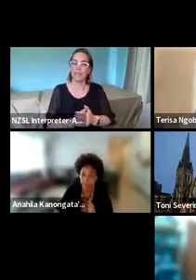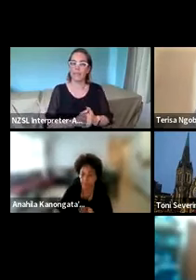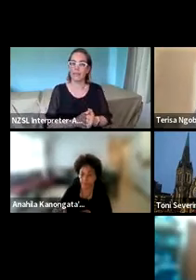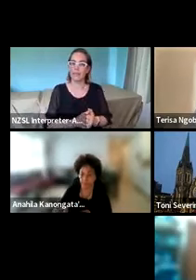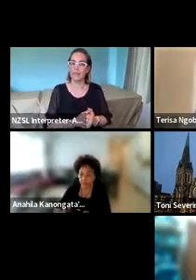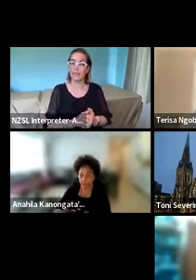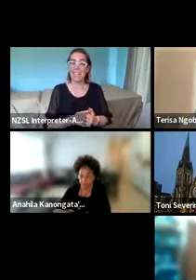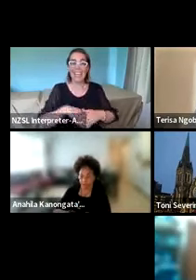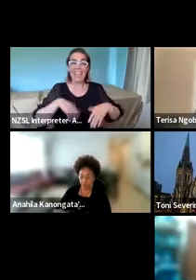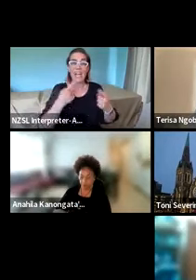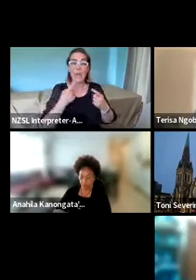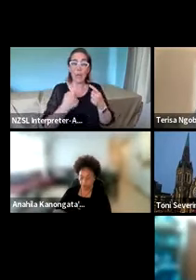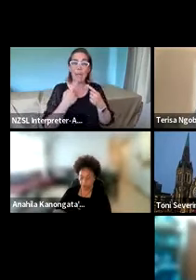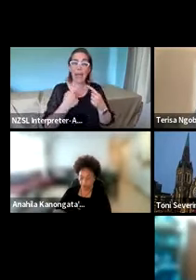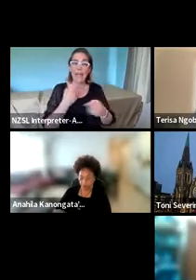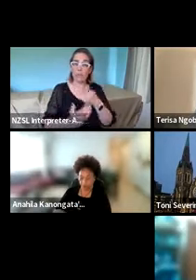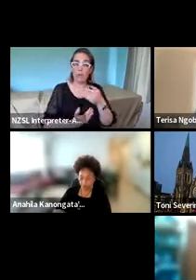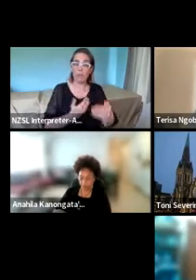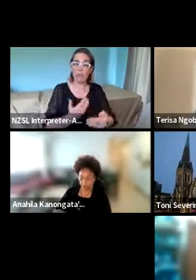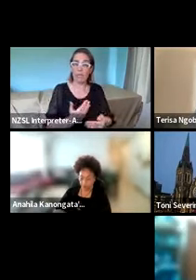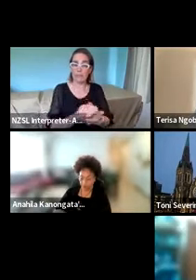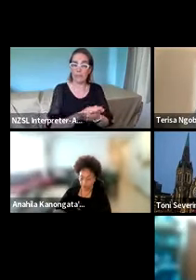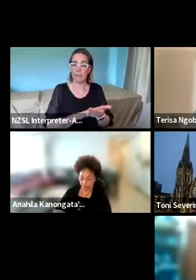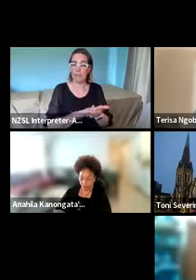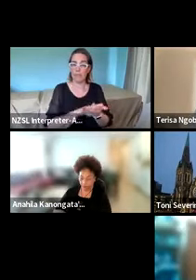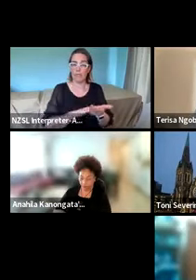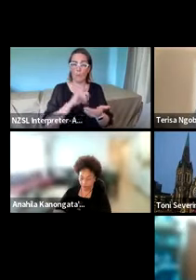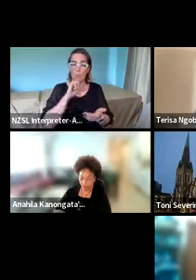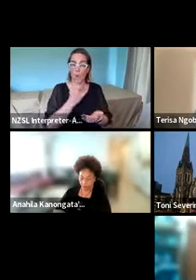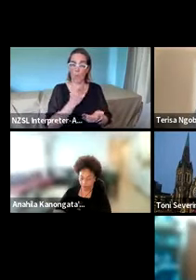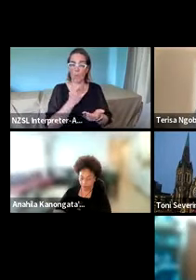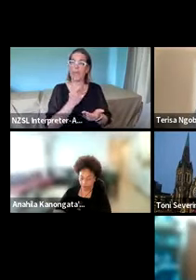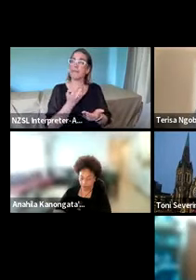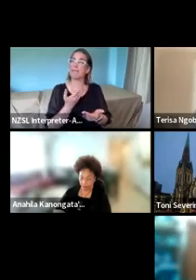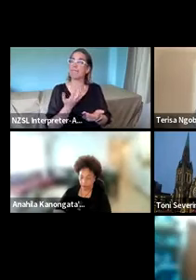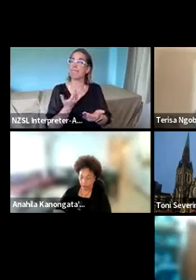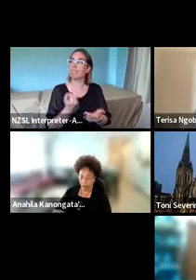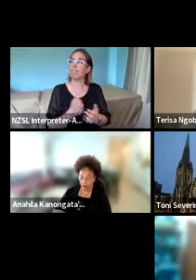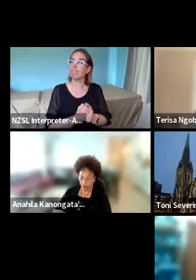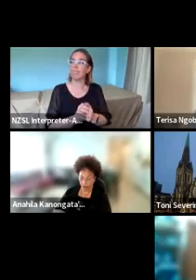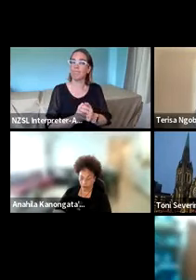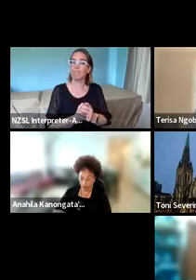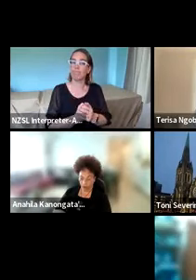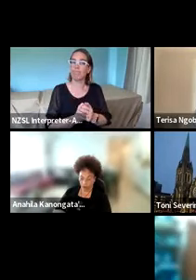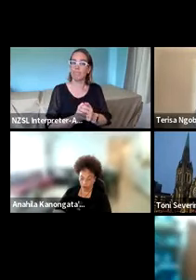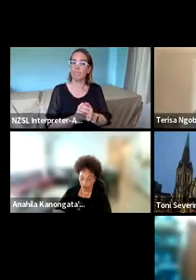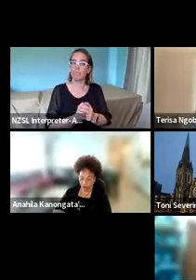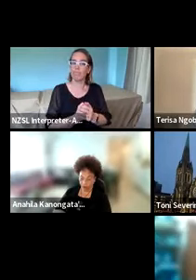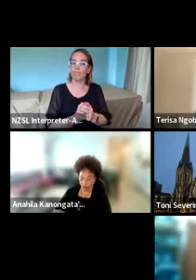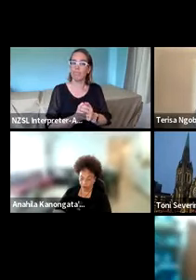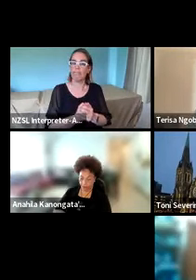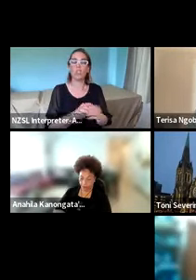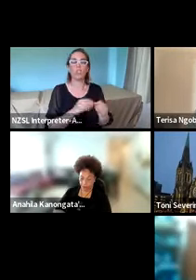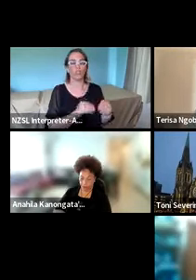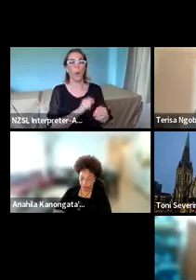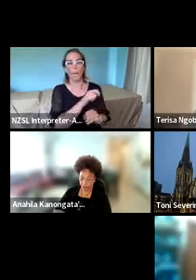complaints processes just don't really impede people from